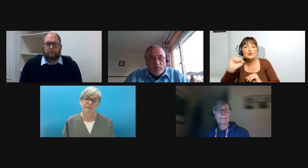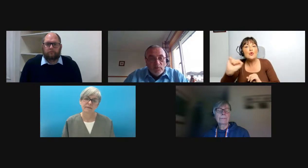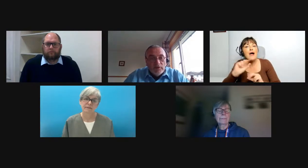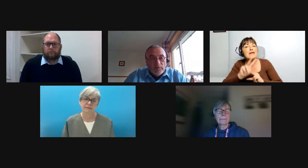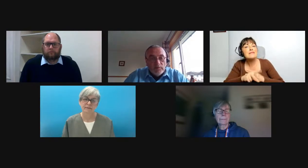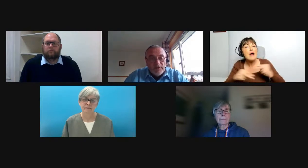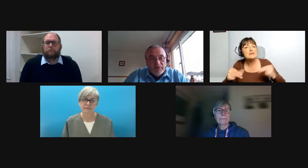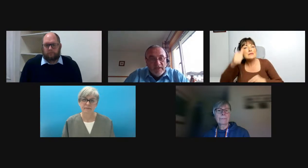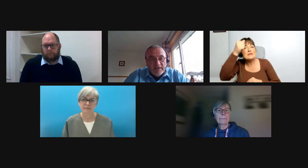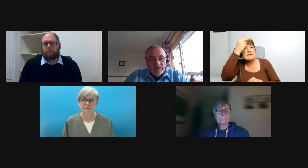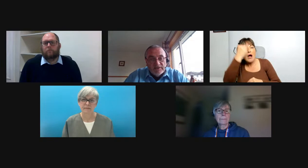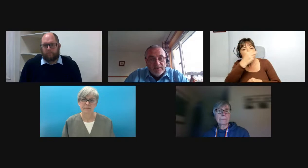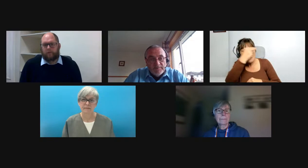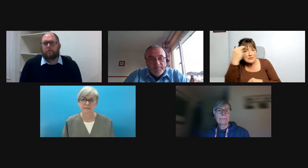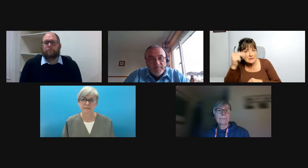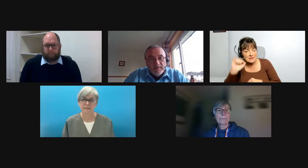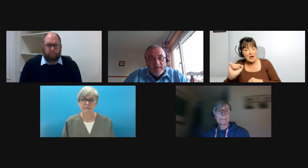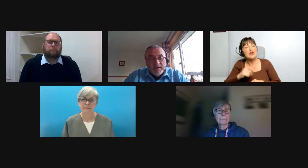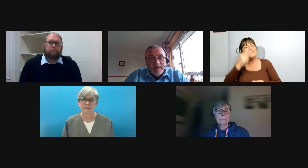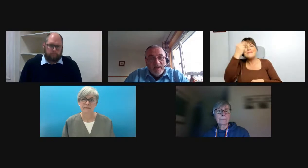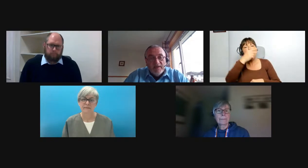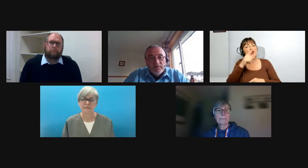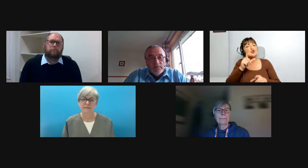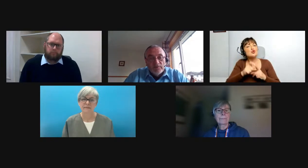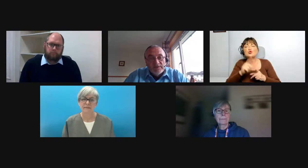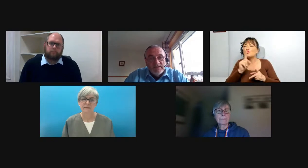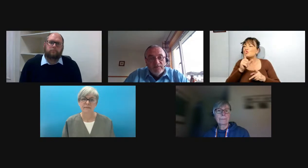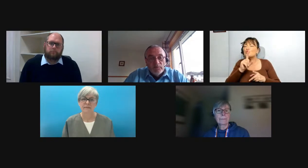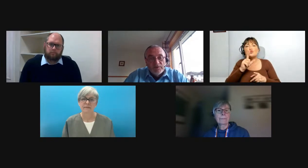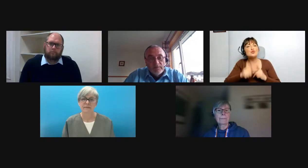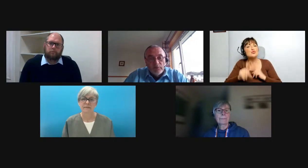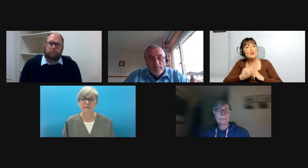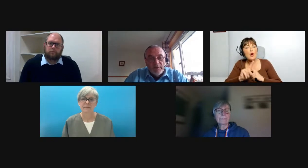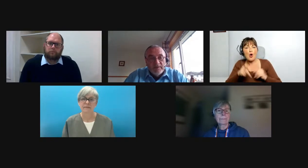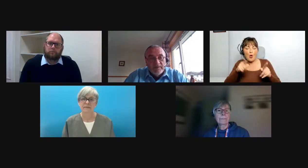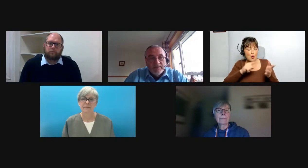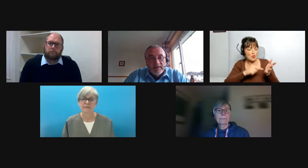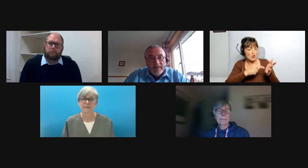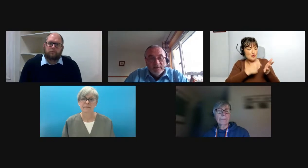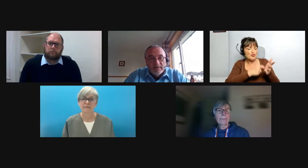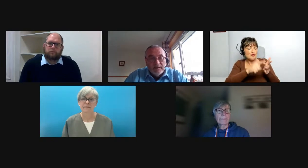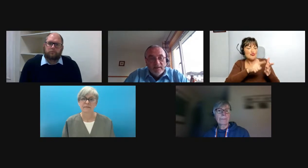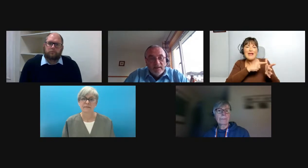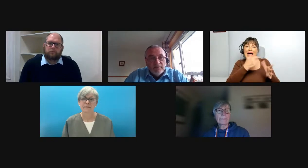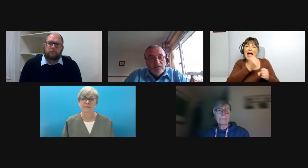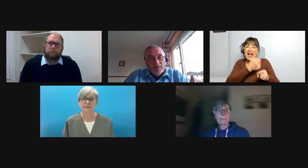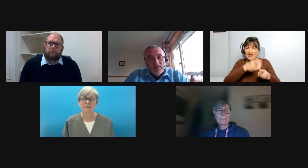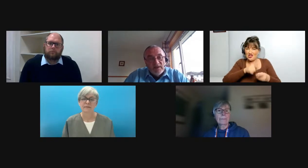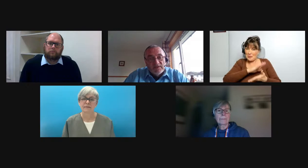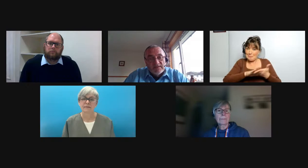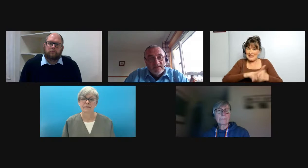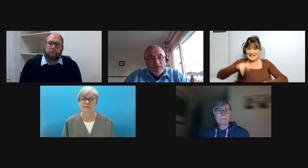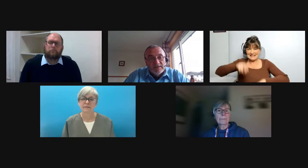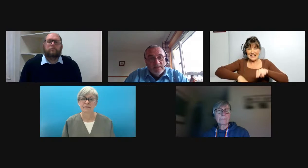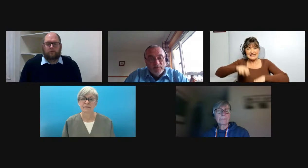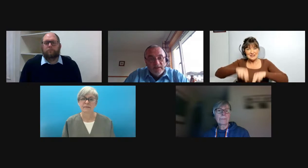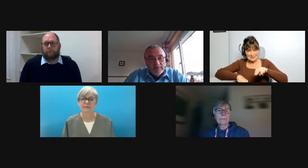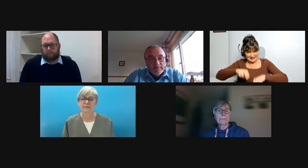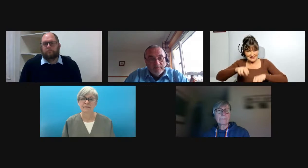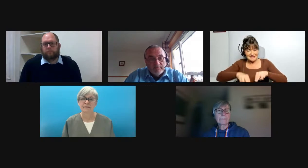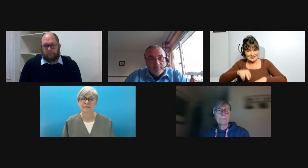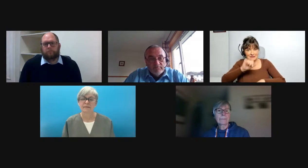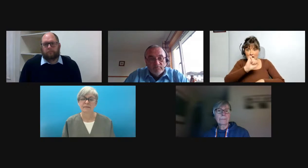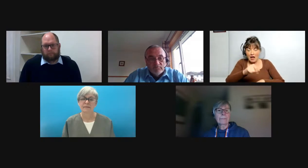practitioner, where you will be triaged and you will receive the most appropriate care. Now, sometimes this can be